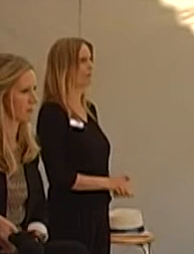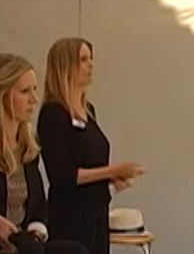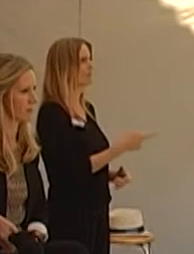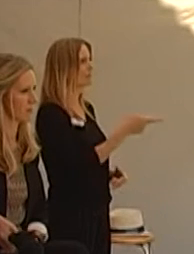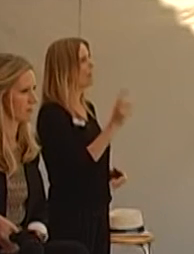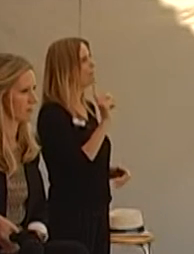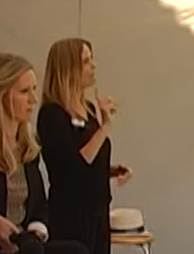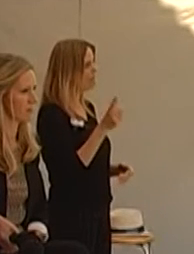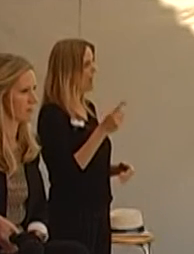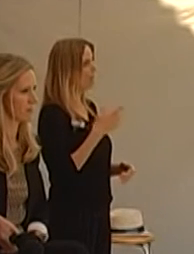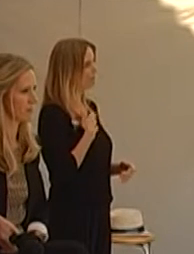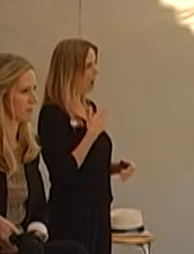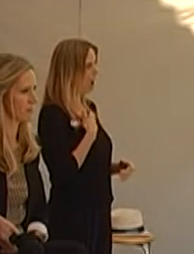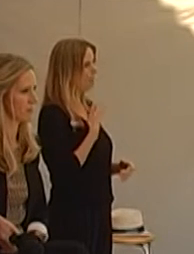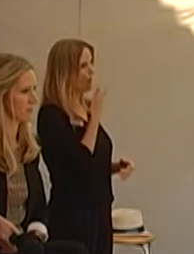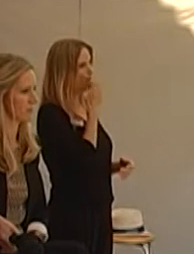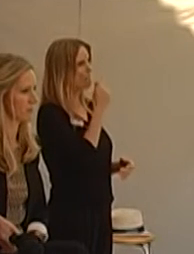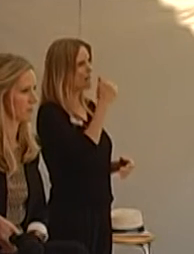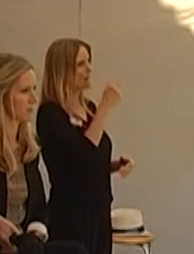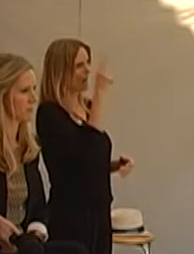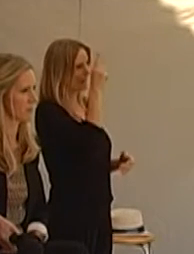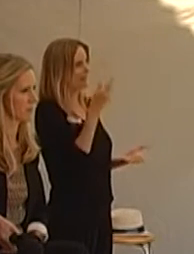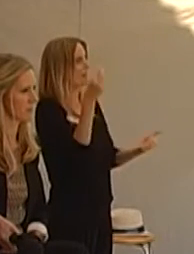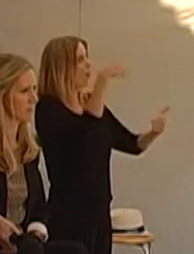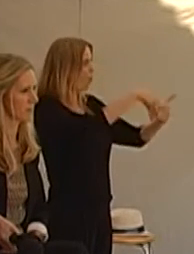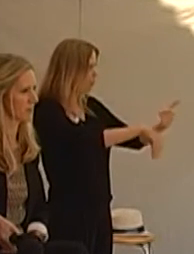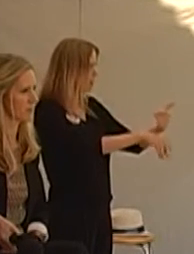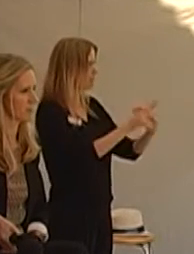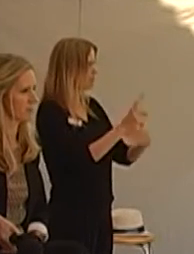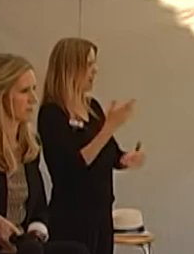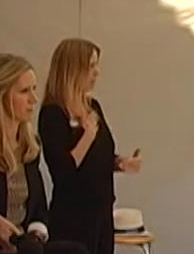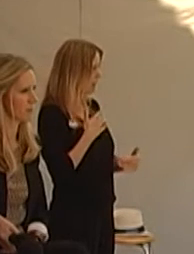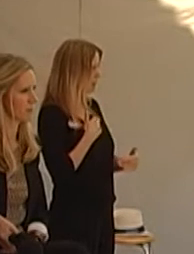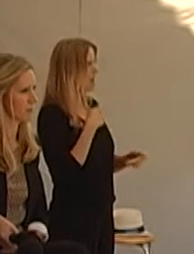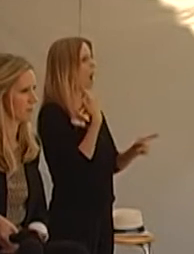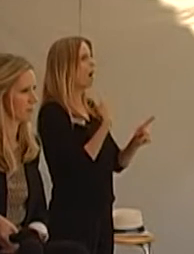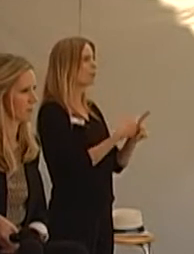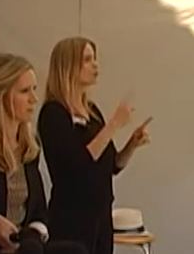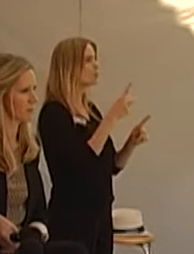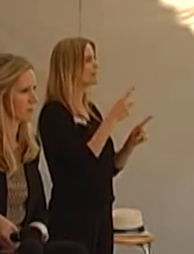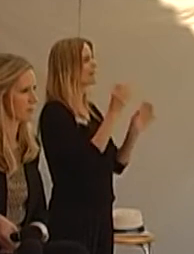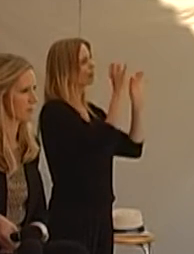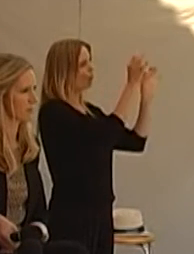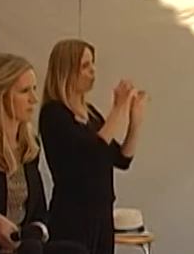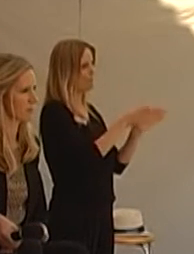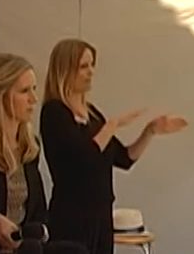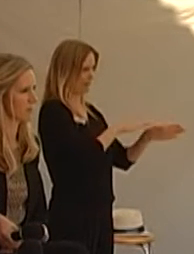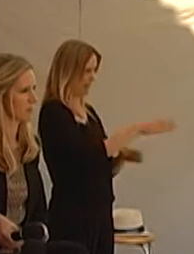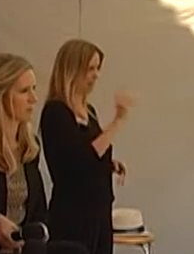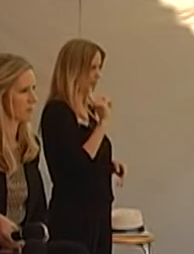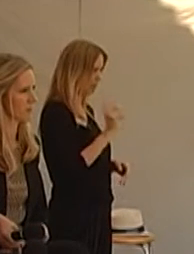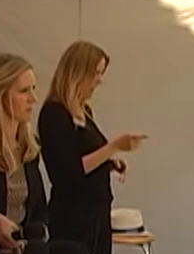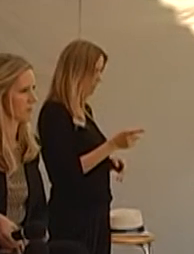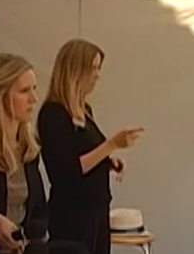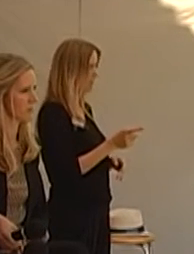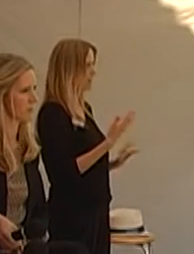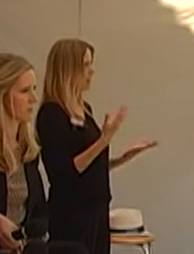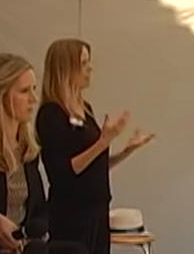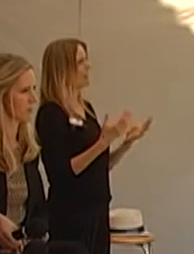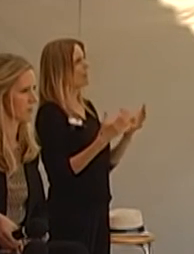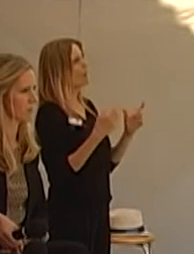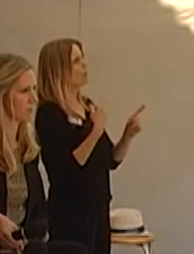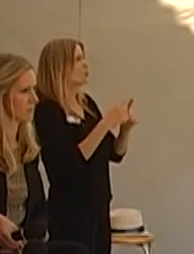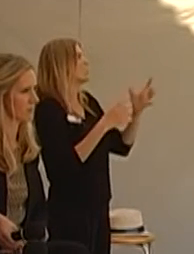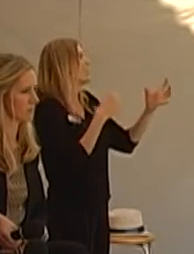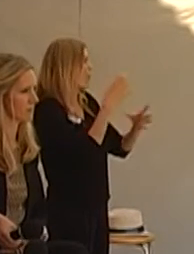wish to be a Nordic country, and you have to fulfill some criteria that I think have with geography and so